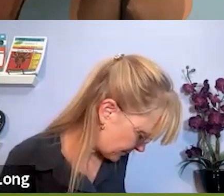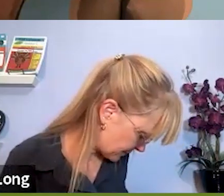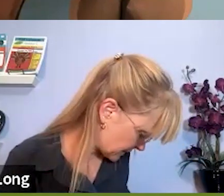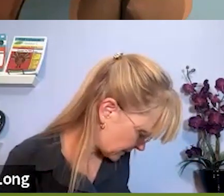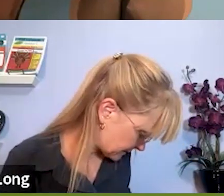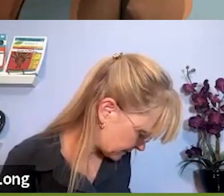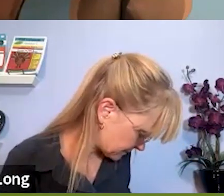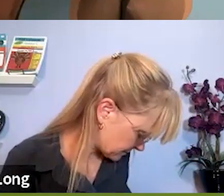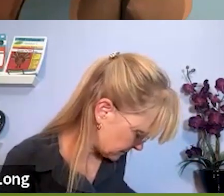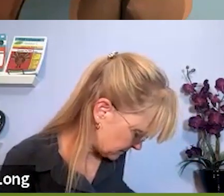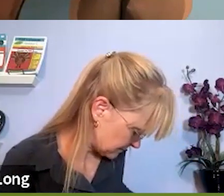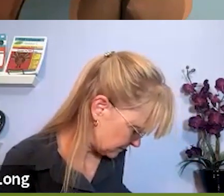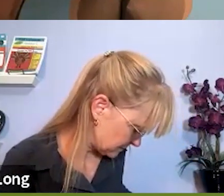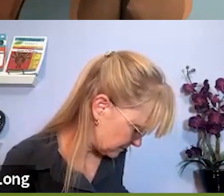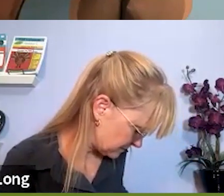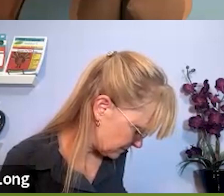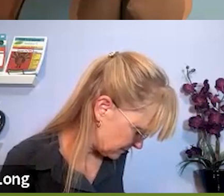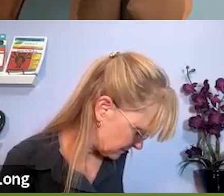here.